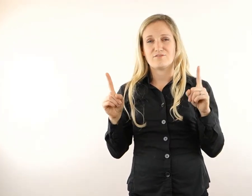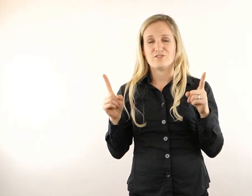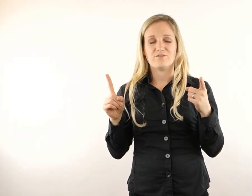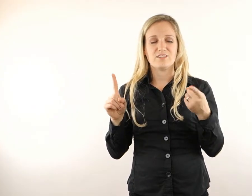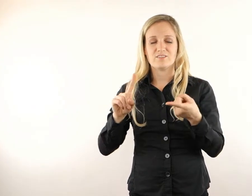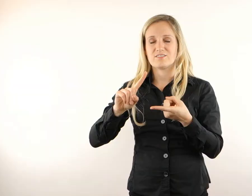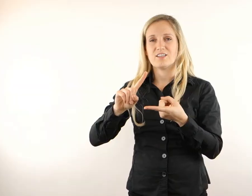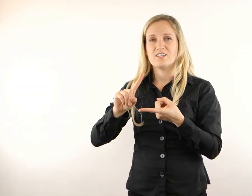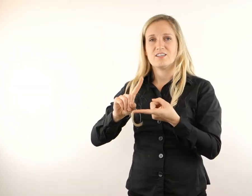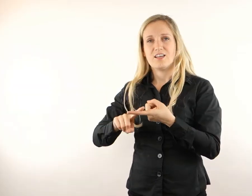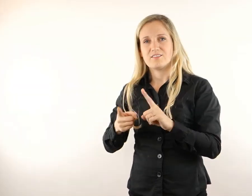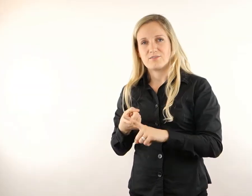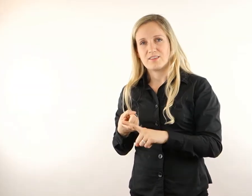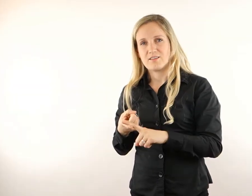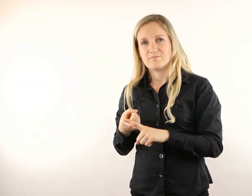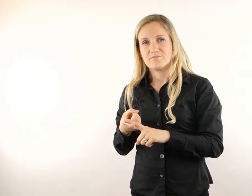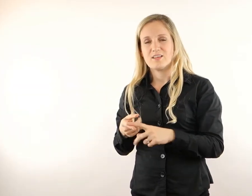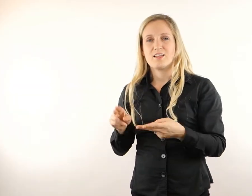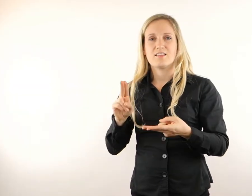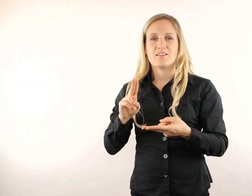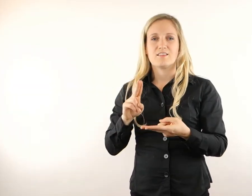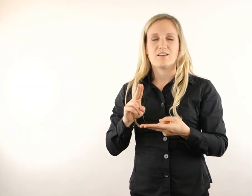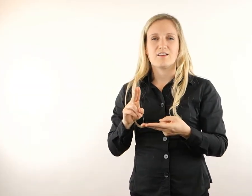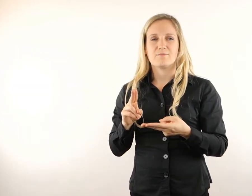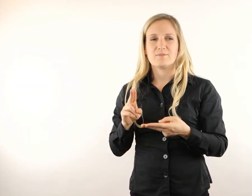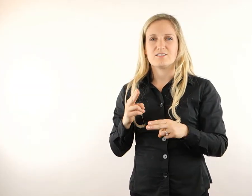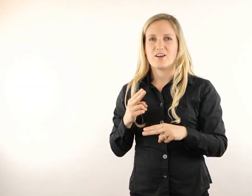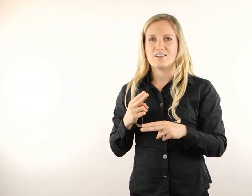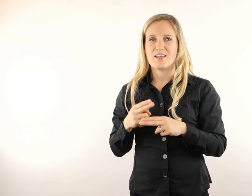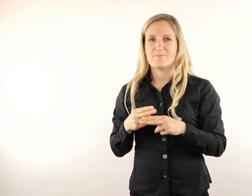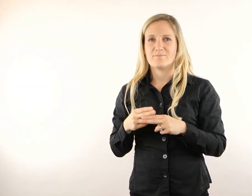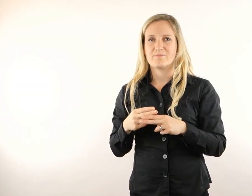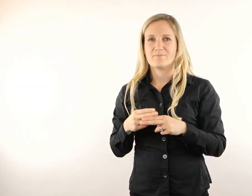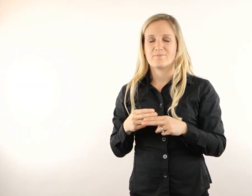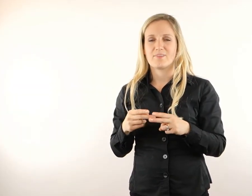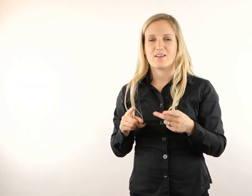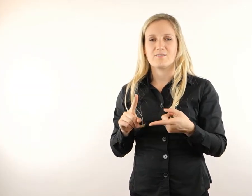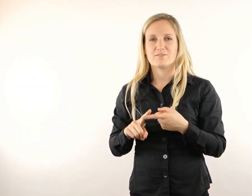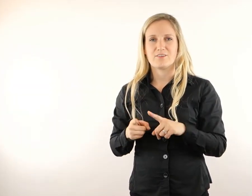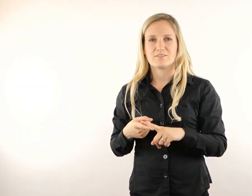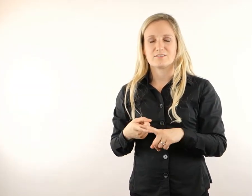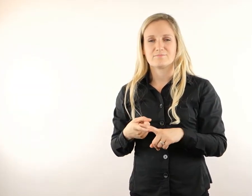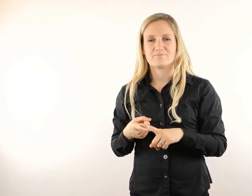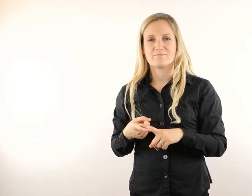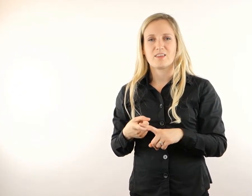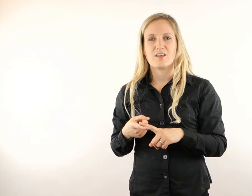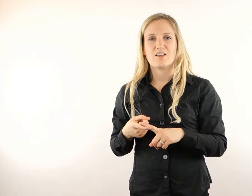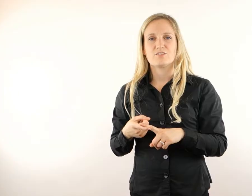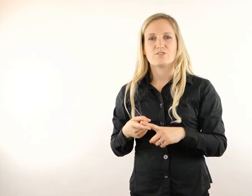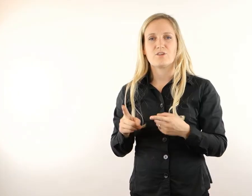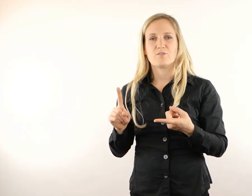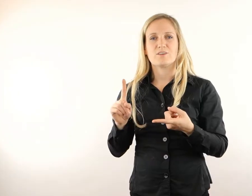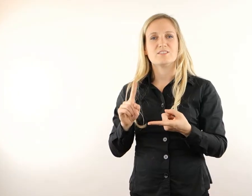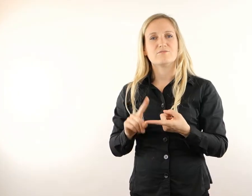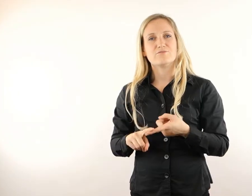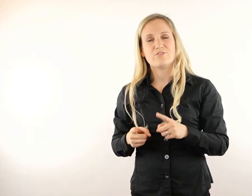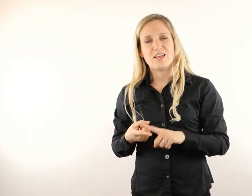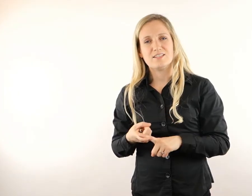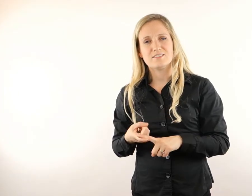have 2 fingers. Let's go like that. It's not name. It's friends. So his